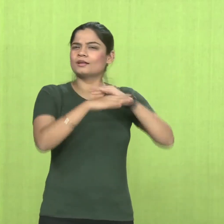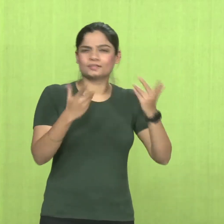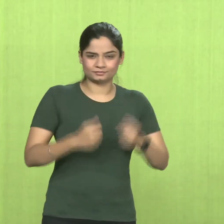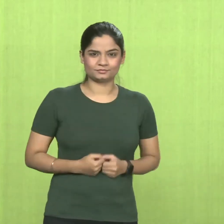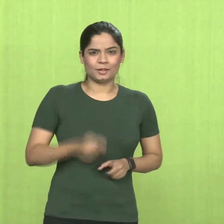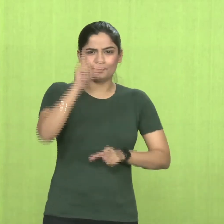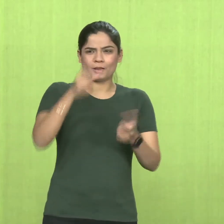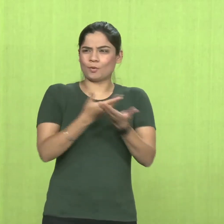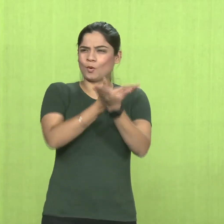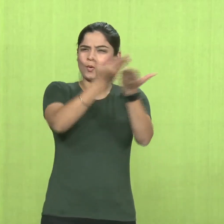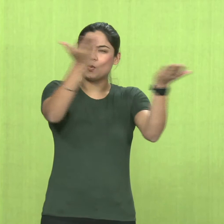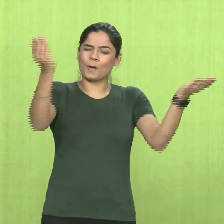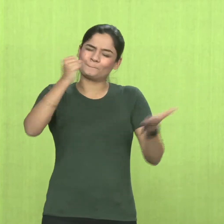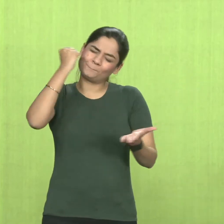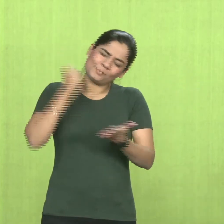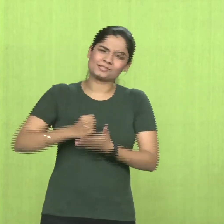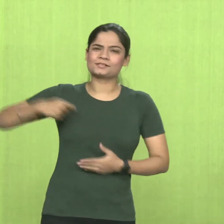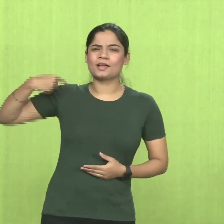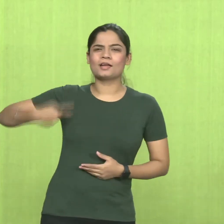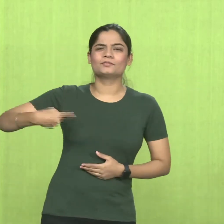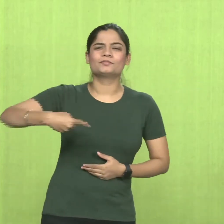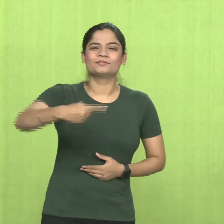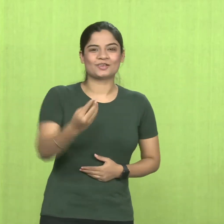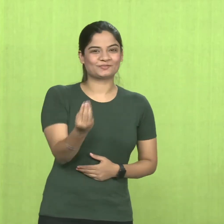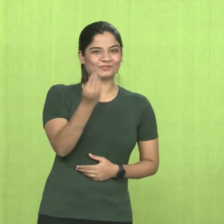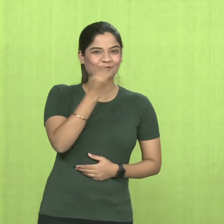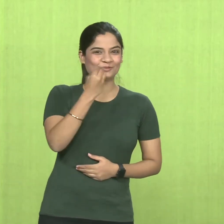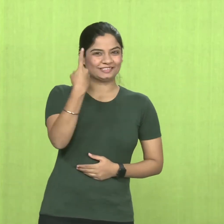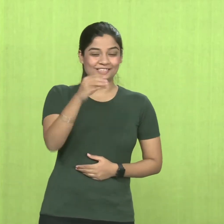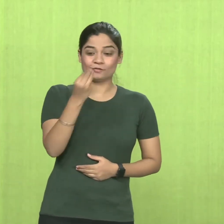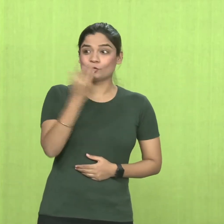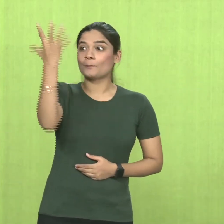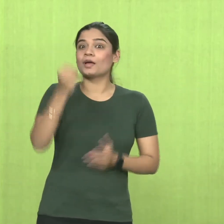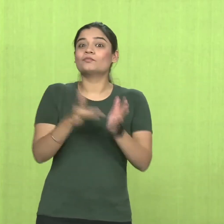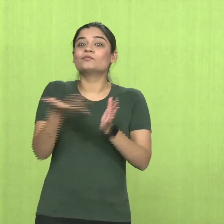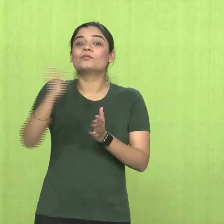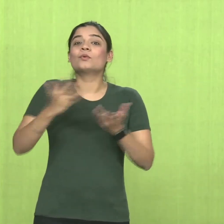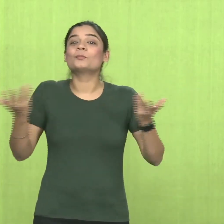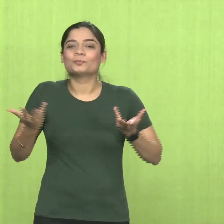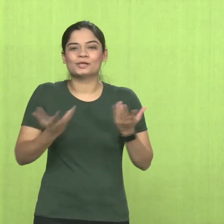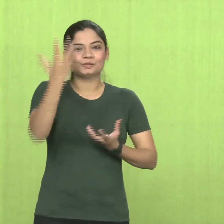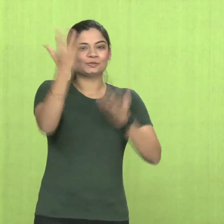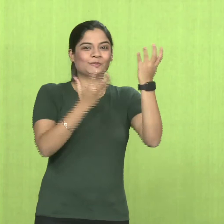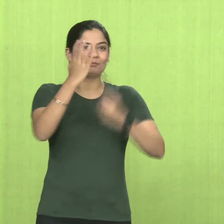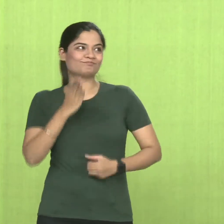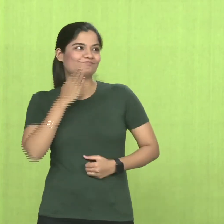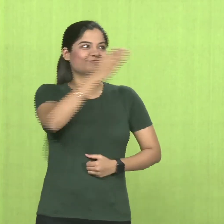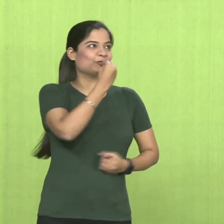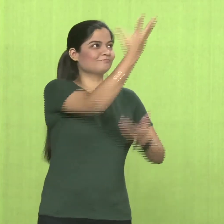is Purchase and Storage of Food. We all need food for necessity. We buy the food from different